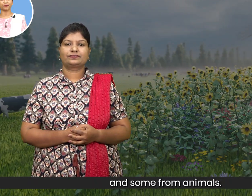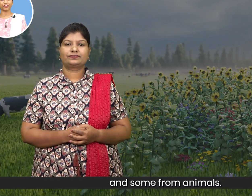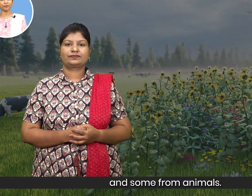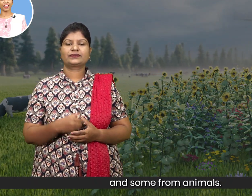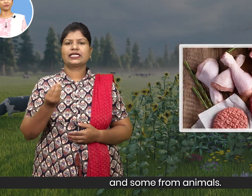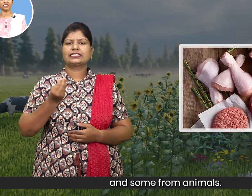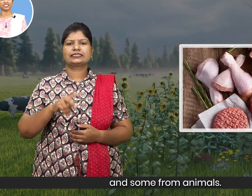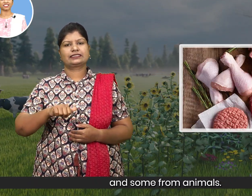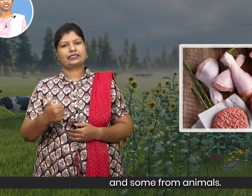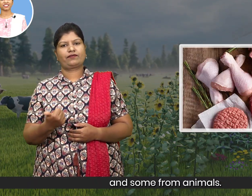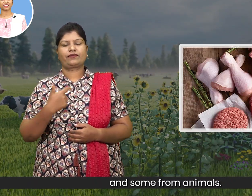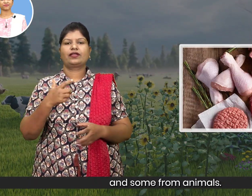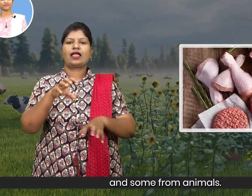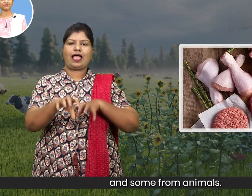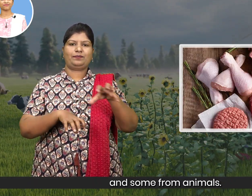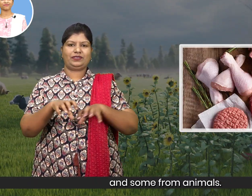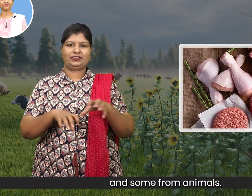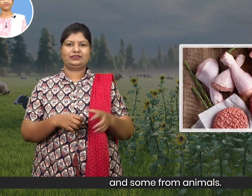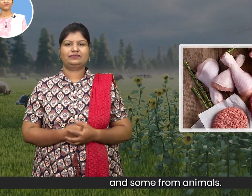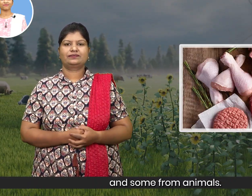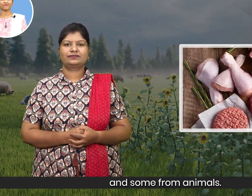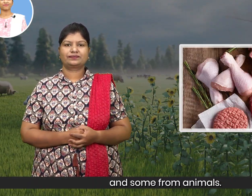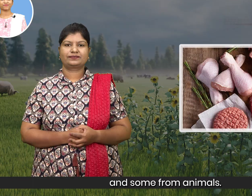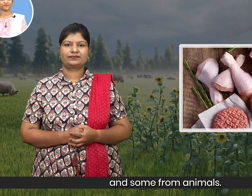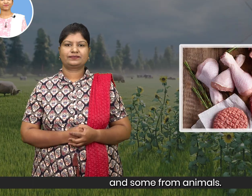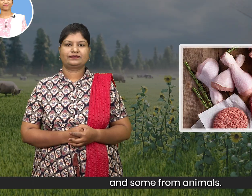and some from animals.